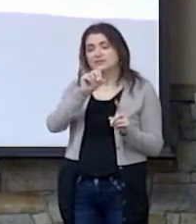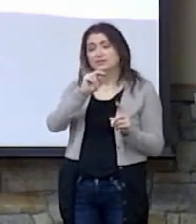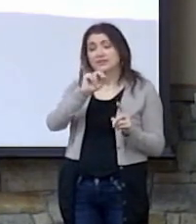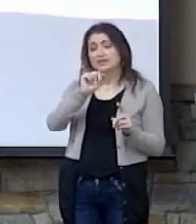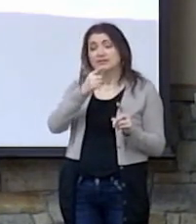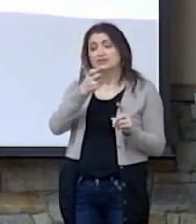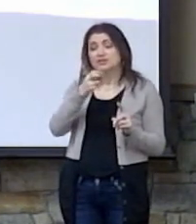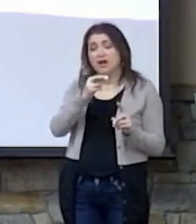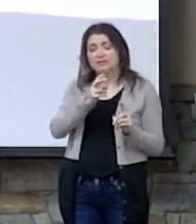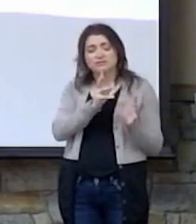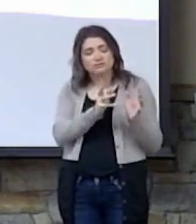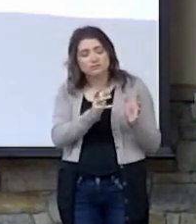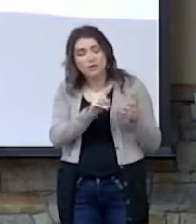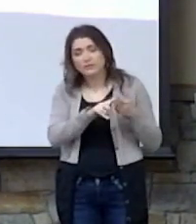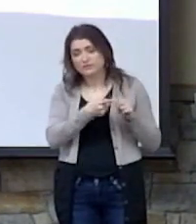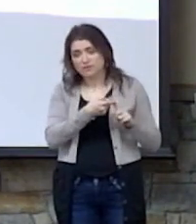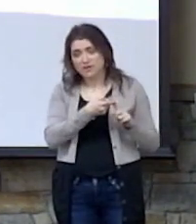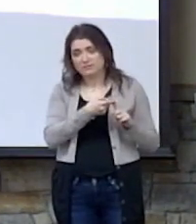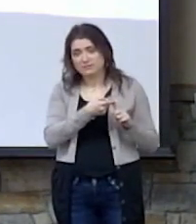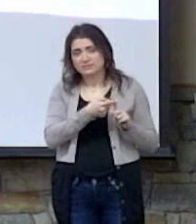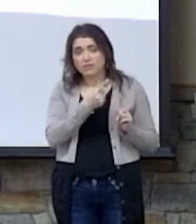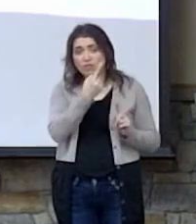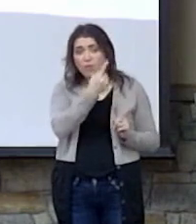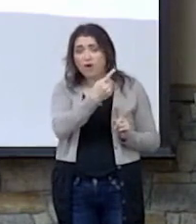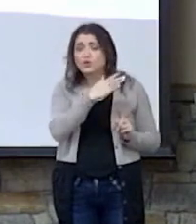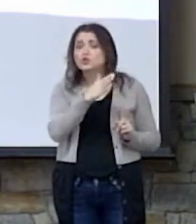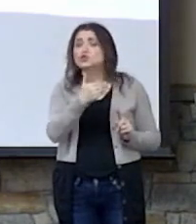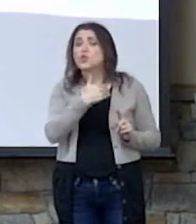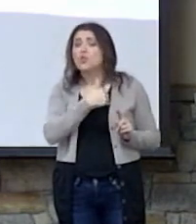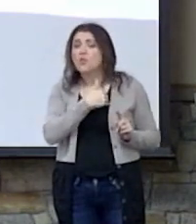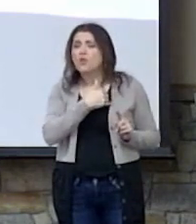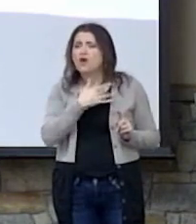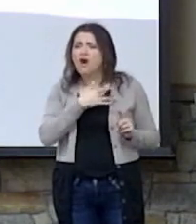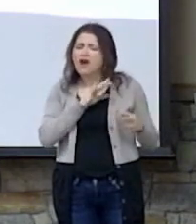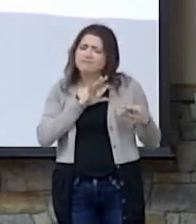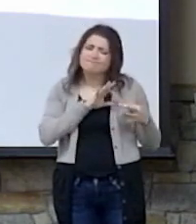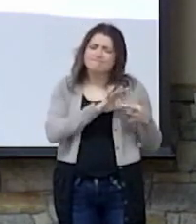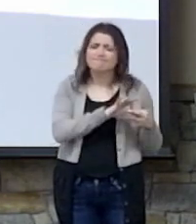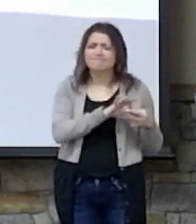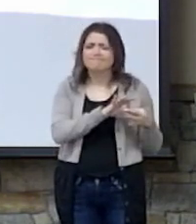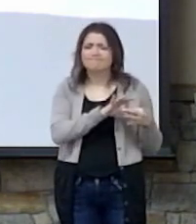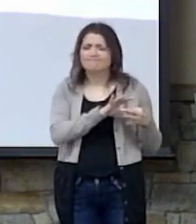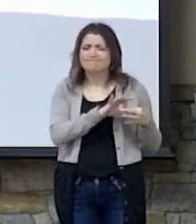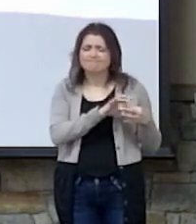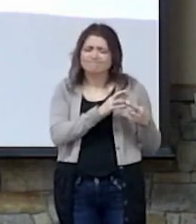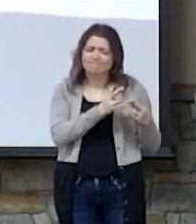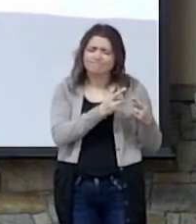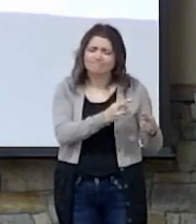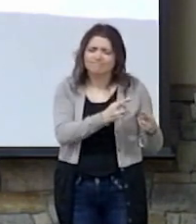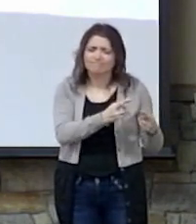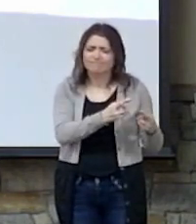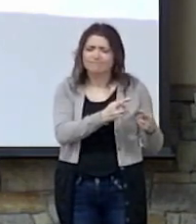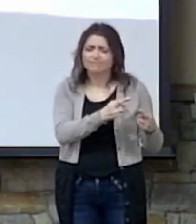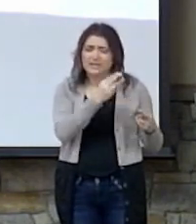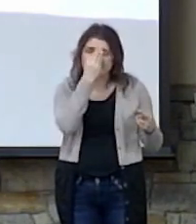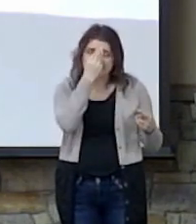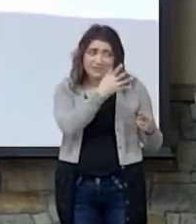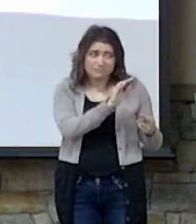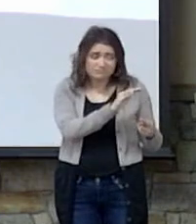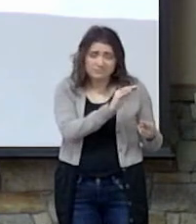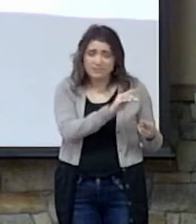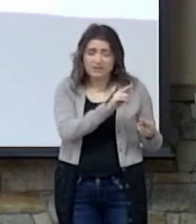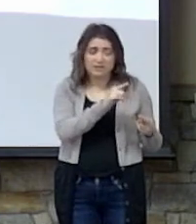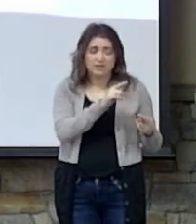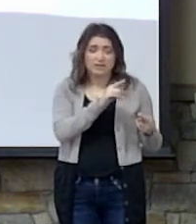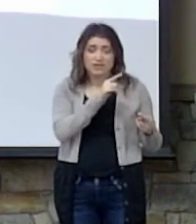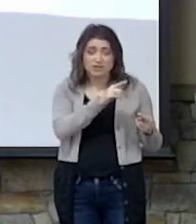his friend, the one who his soul and his heart is knit to tell him, Your dad,